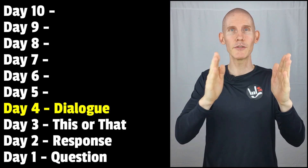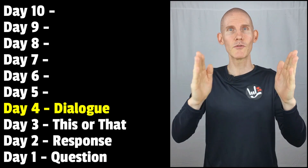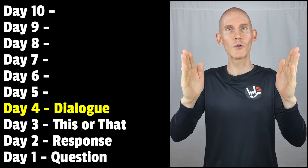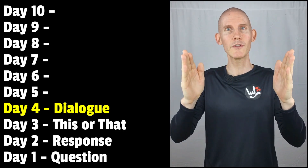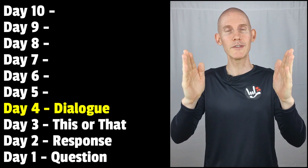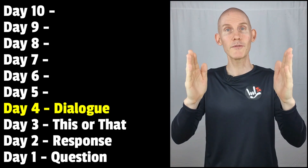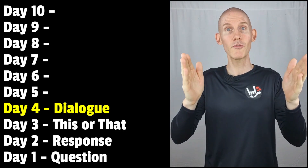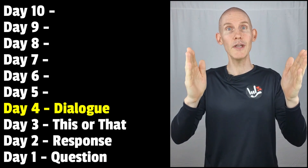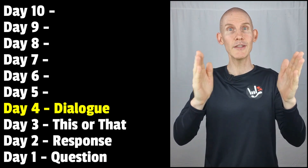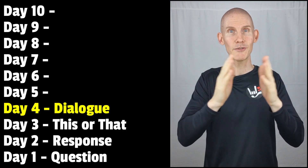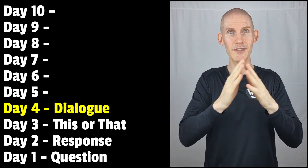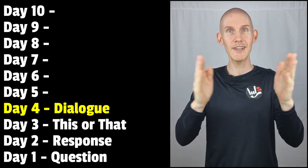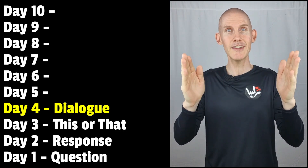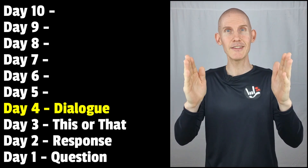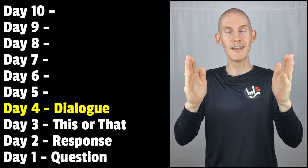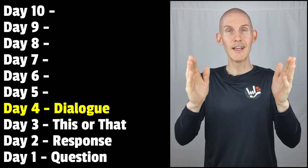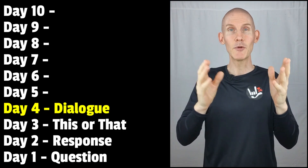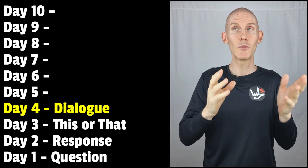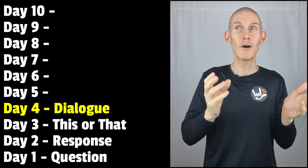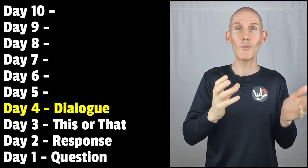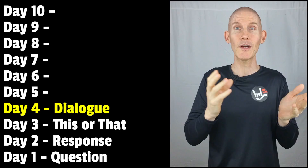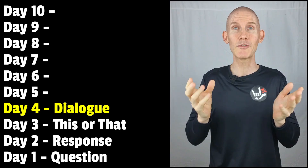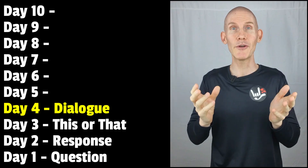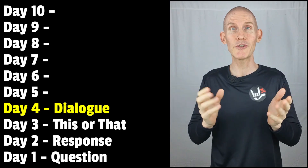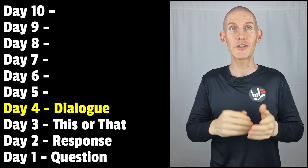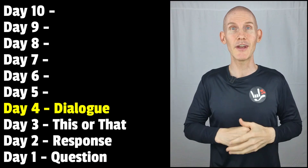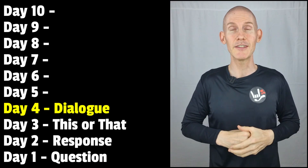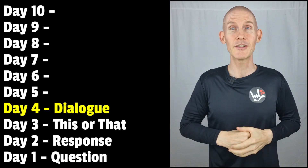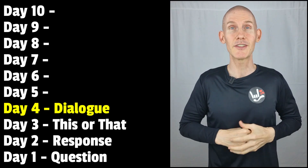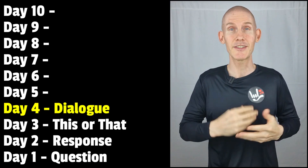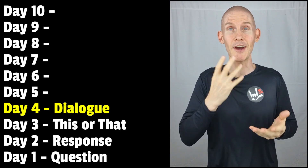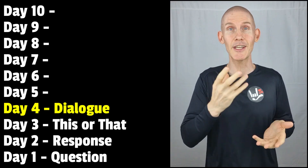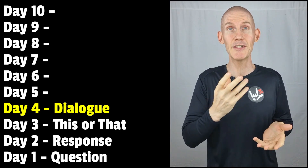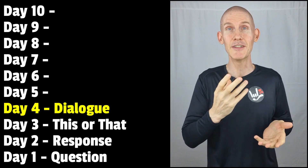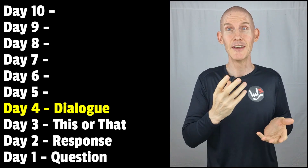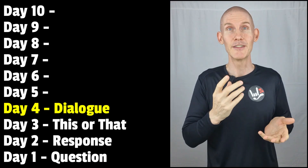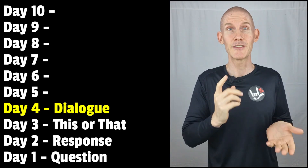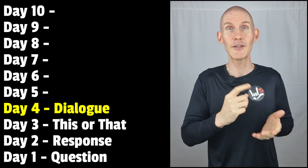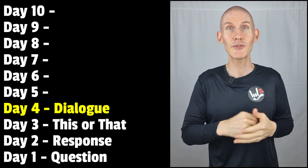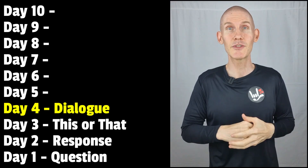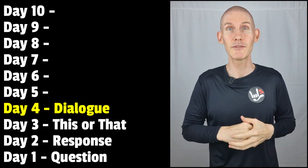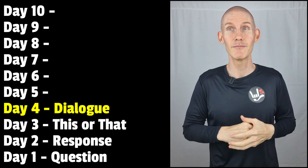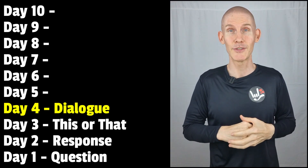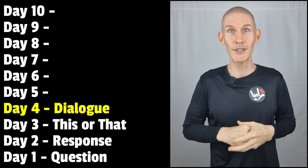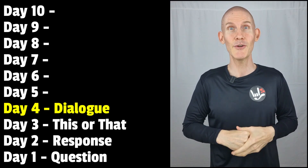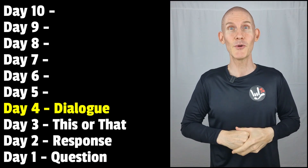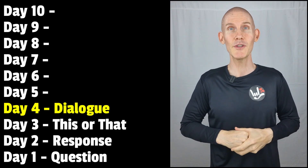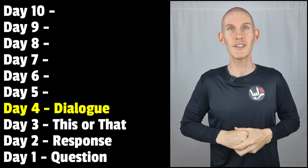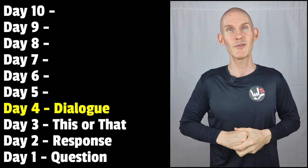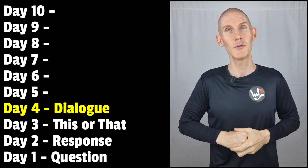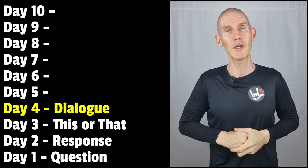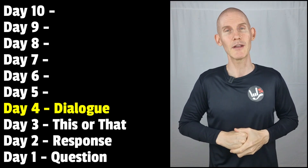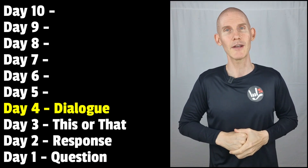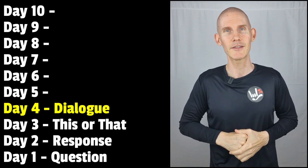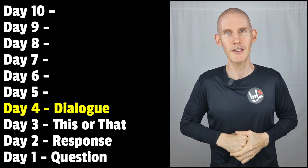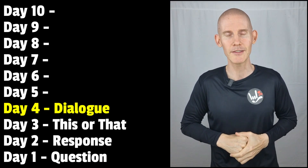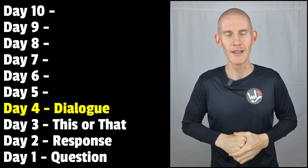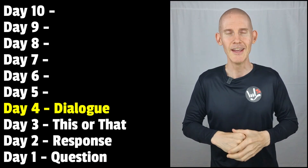of words is a phrase or a sentence. If we walked around just talking in single words, it wouldn't make a lot of sense.